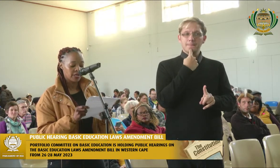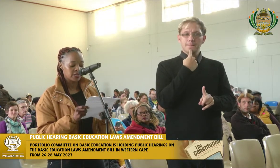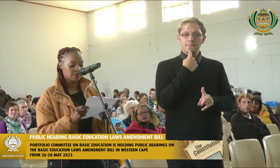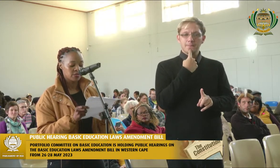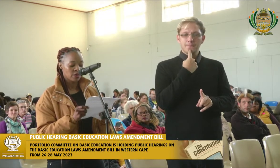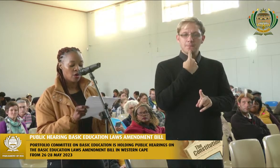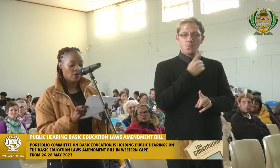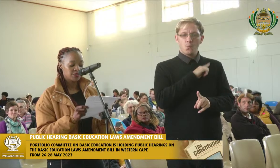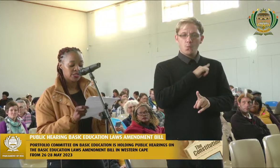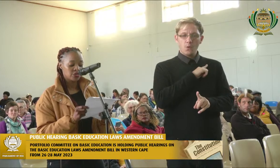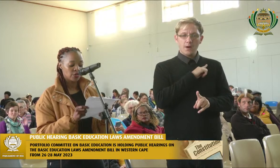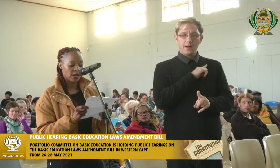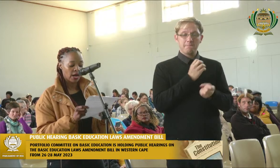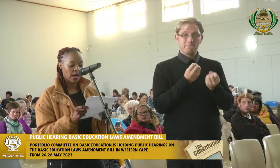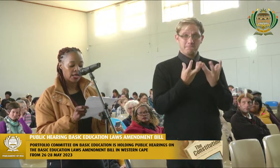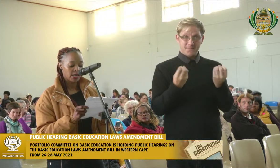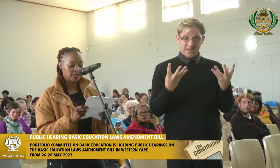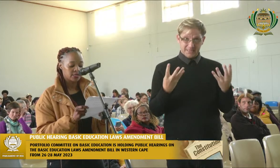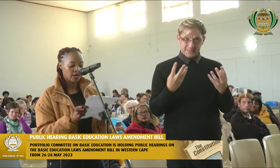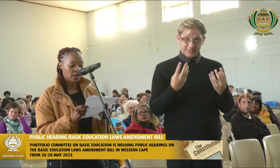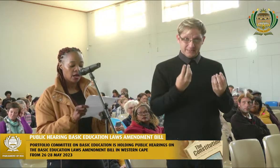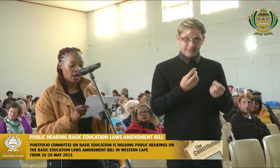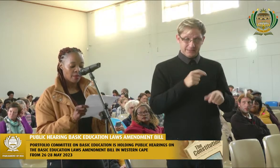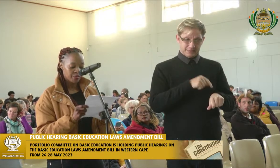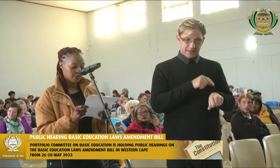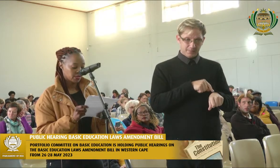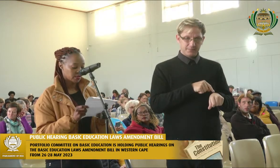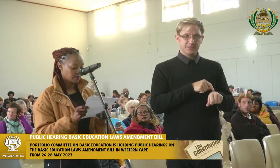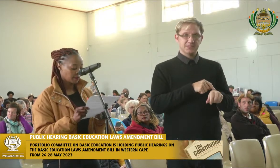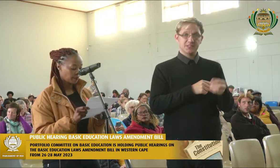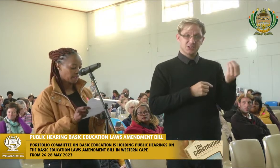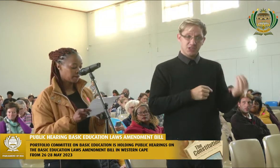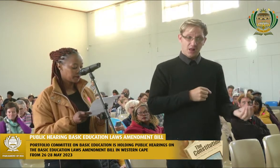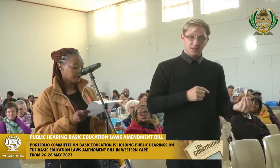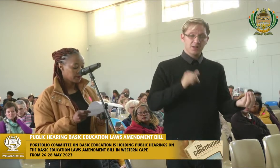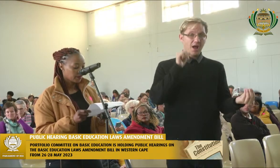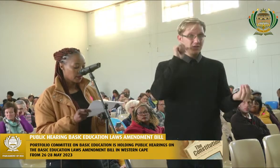often victims of sexual adult abuse.